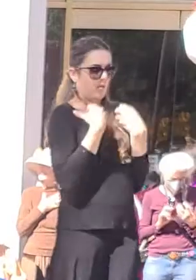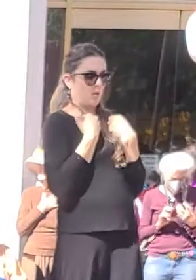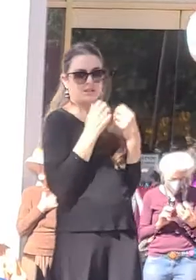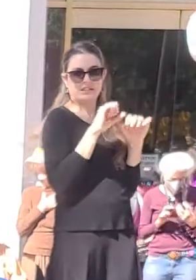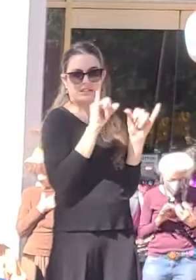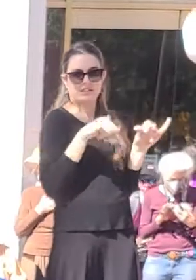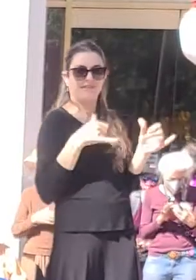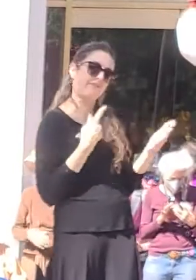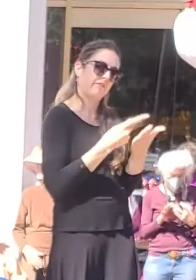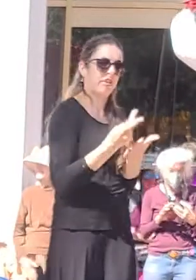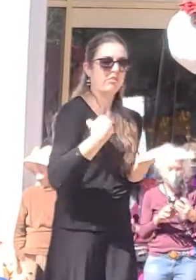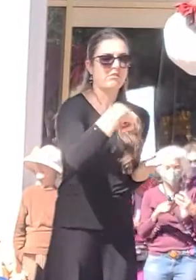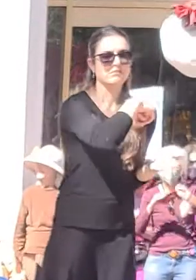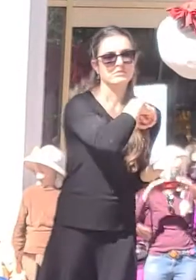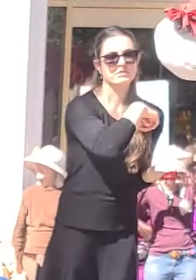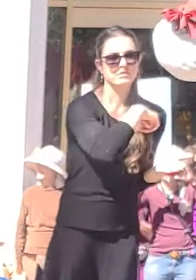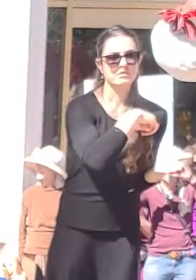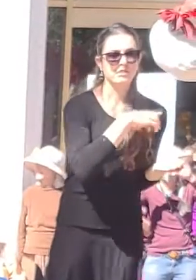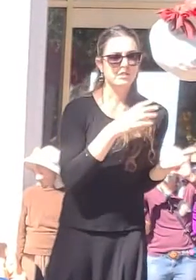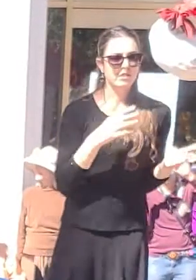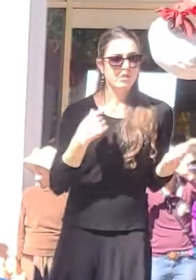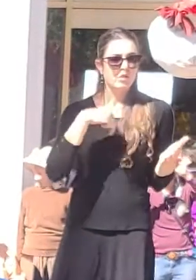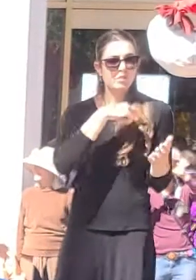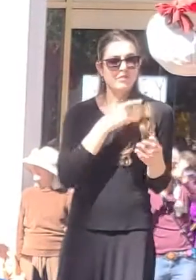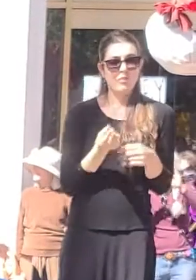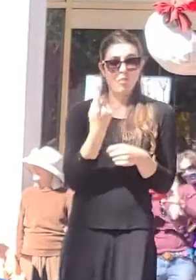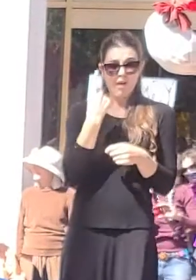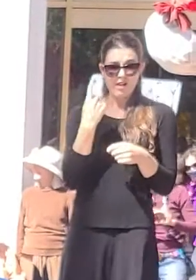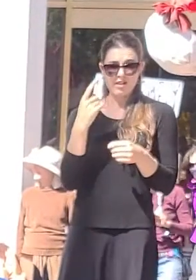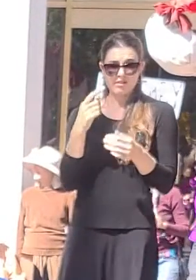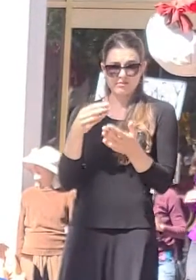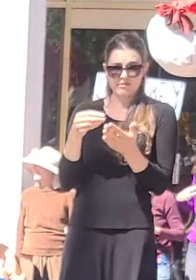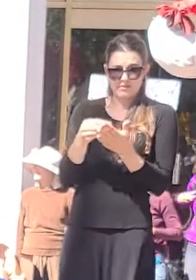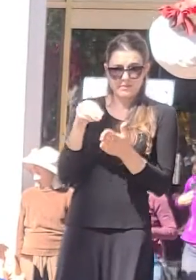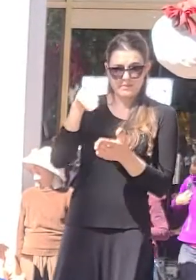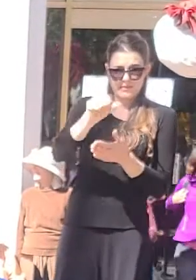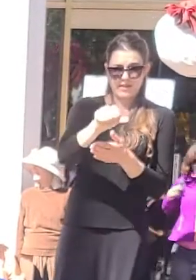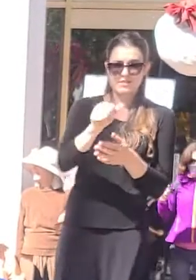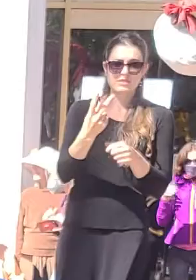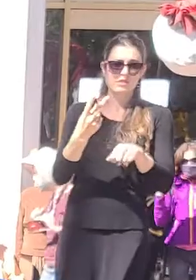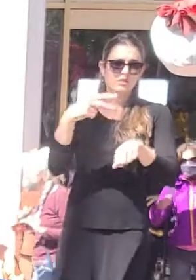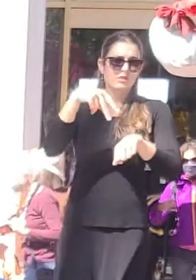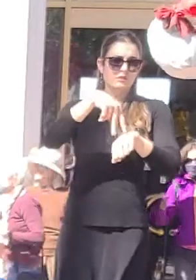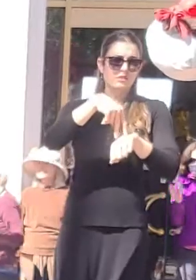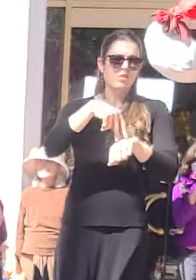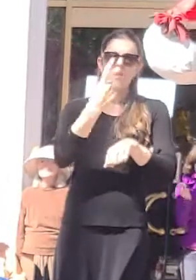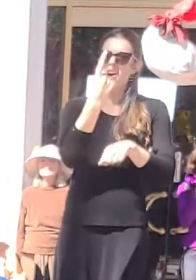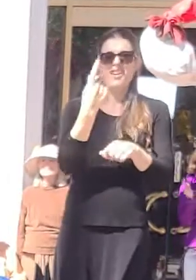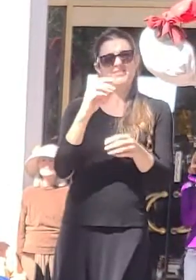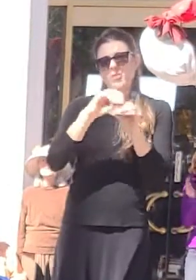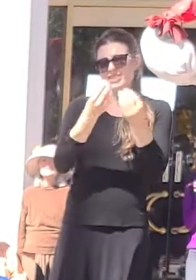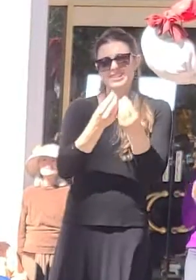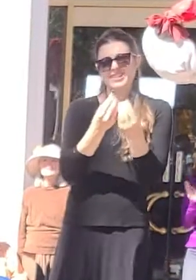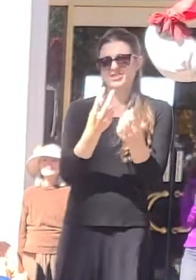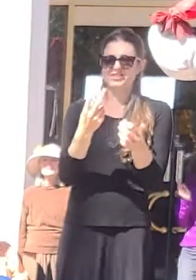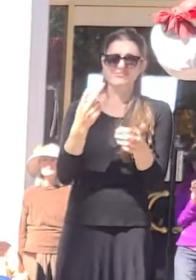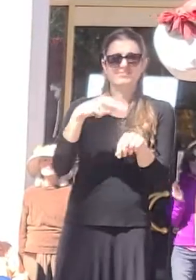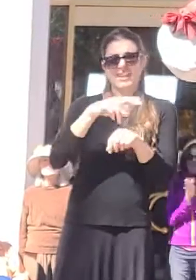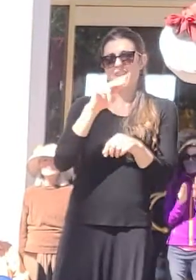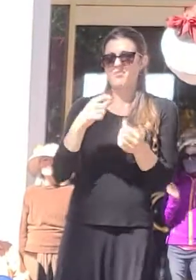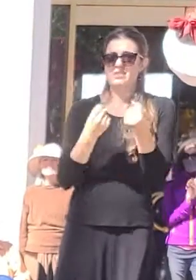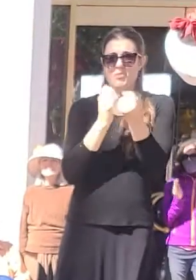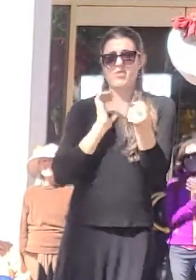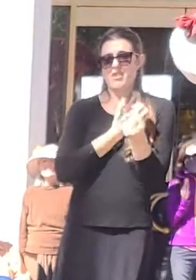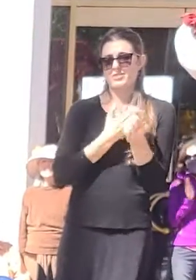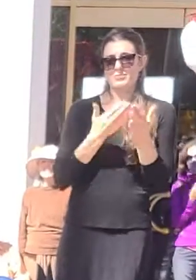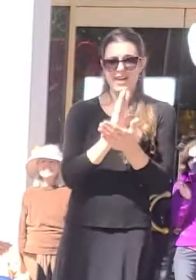is the only Native-centered abortion fund in the U.S. We're so thankful to our ancestors who fought and died to preserve the knowledge of women's medicine.